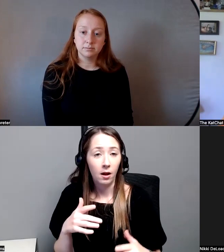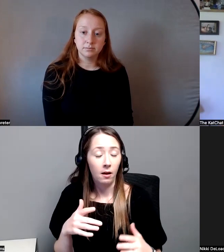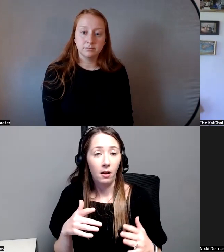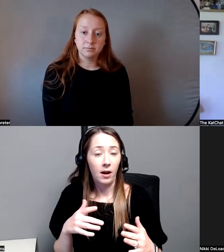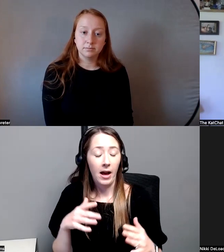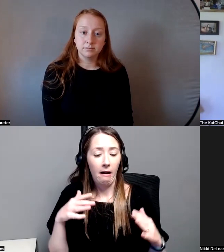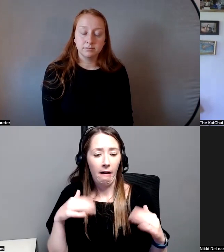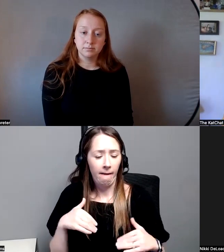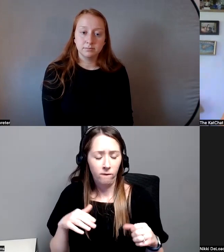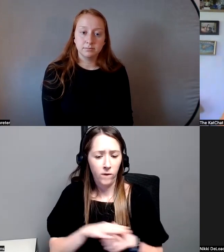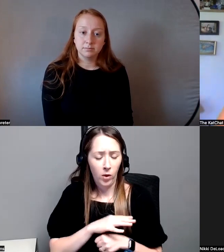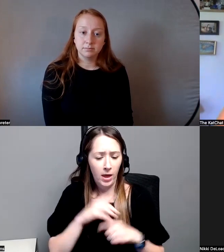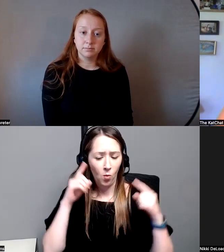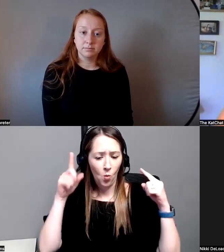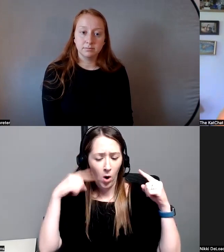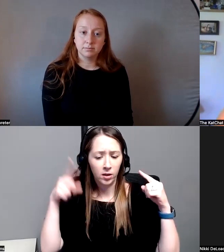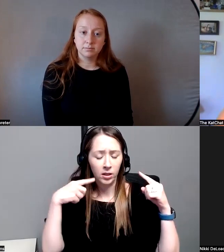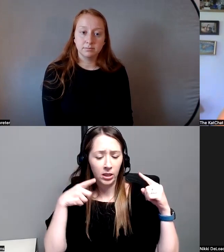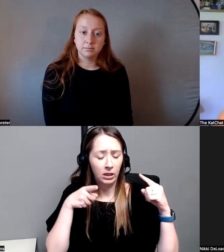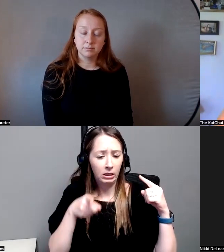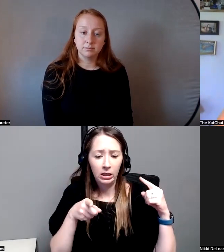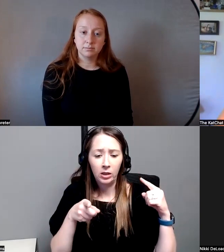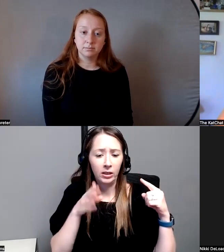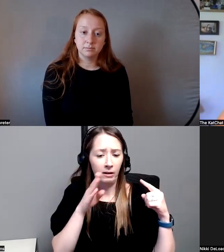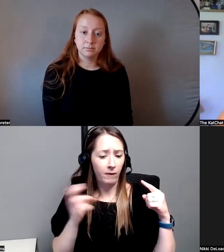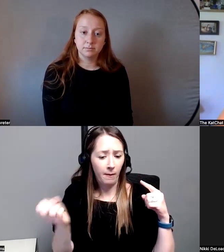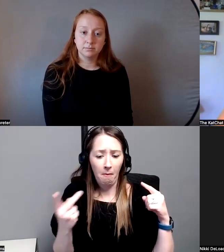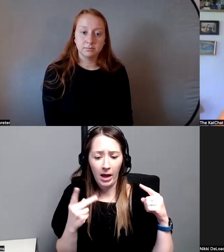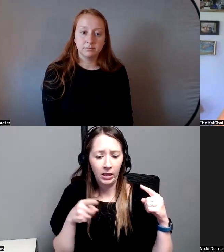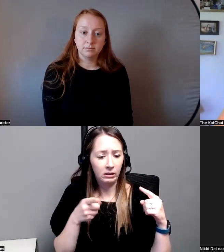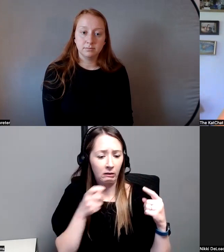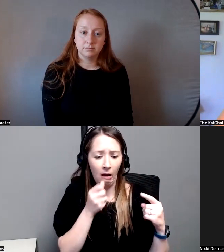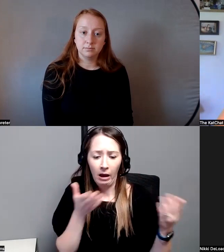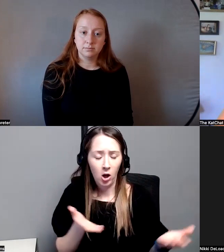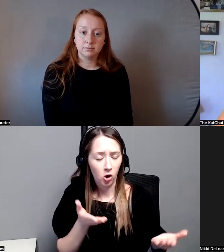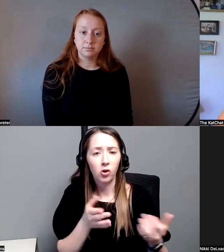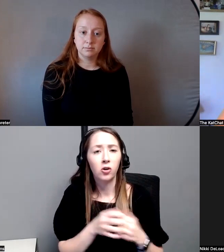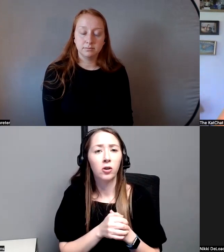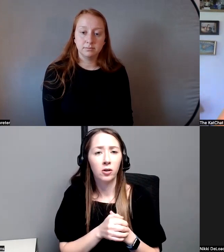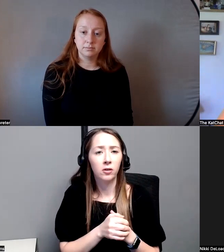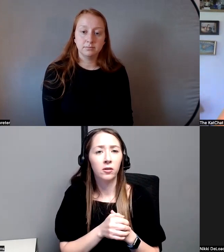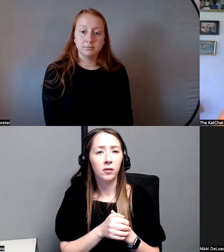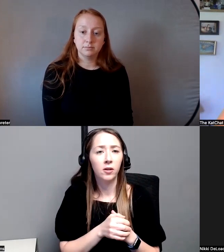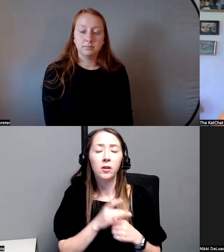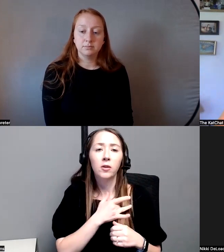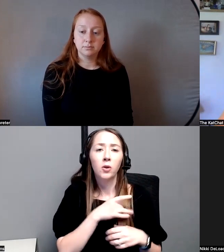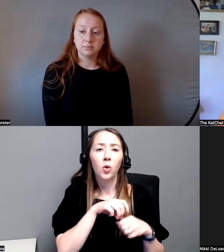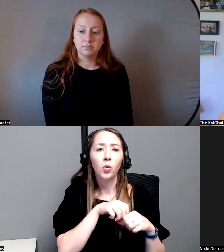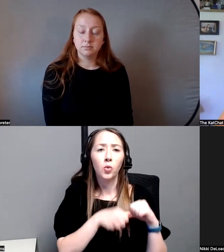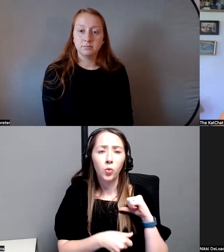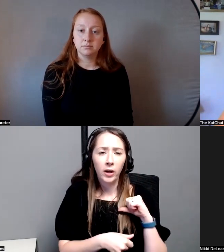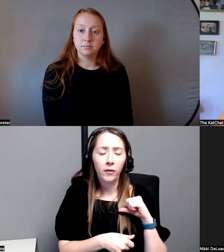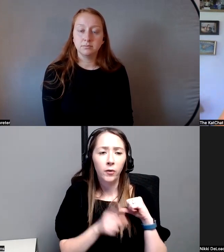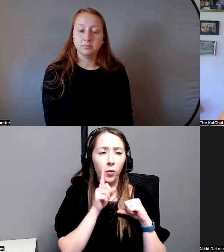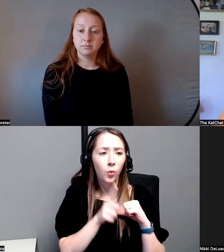not processed that he's not here, you know? And so grief is something that will